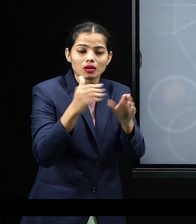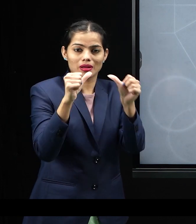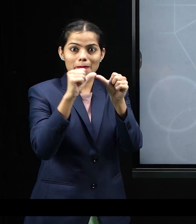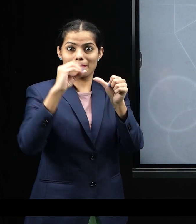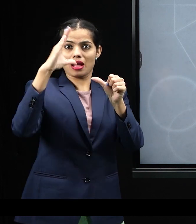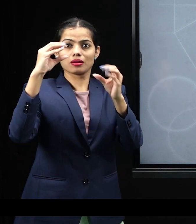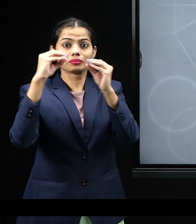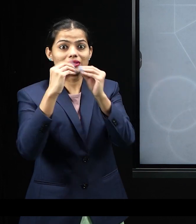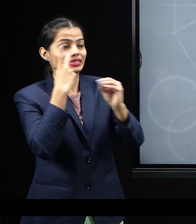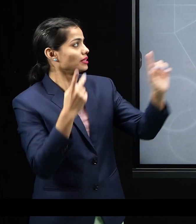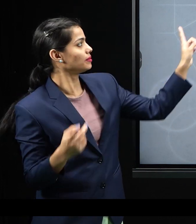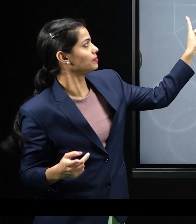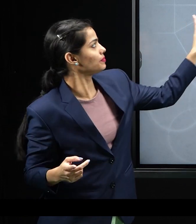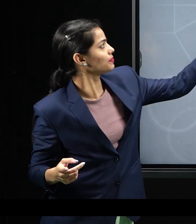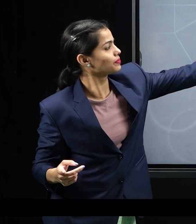0 since A greater than B.